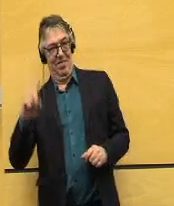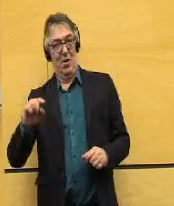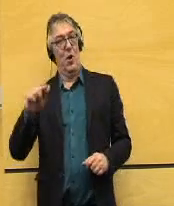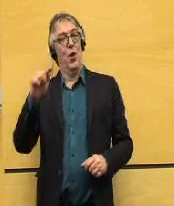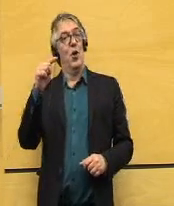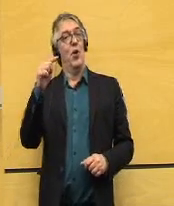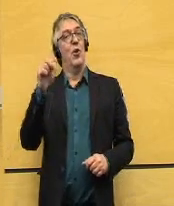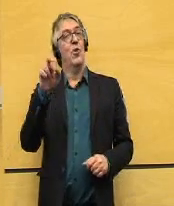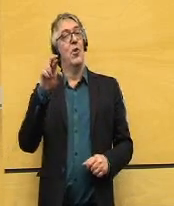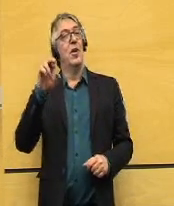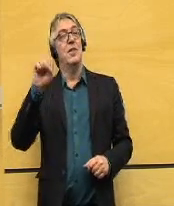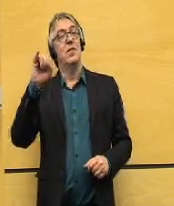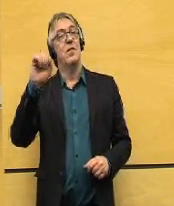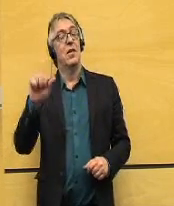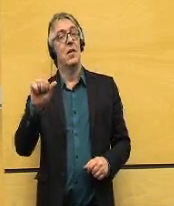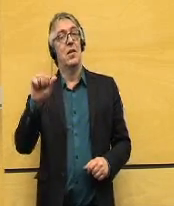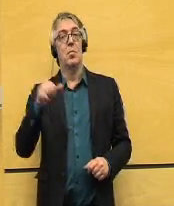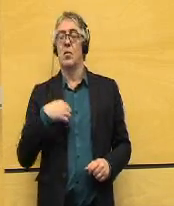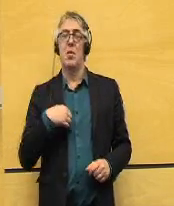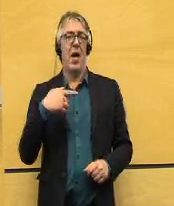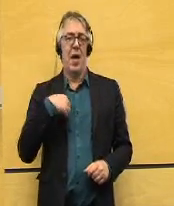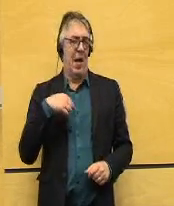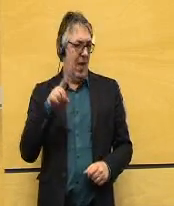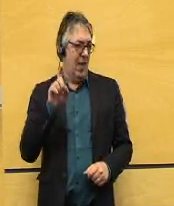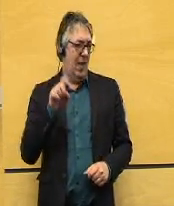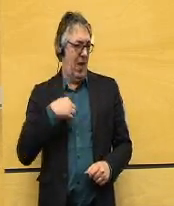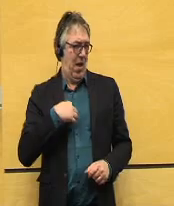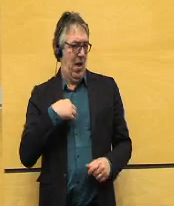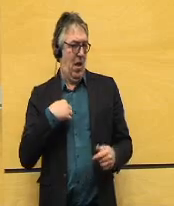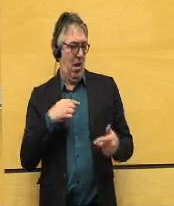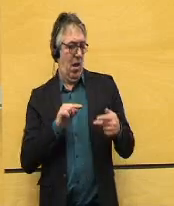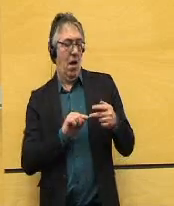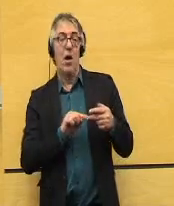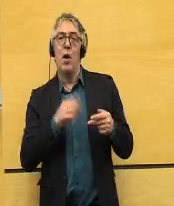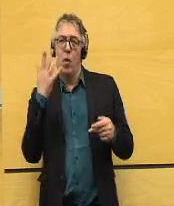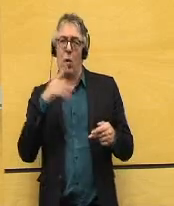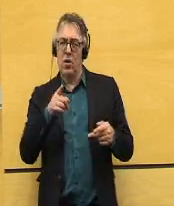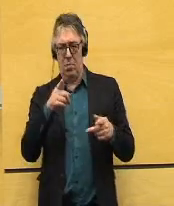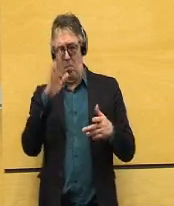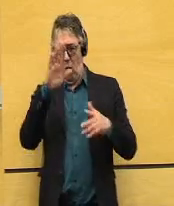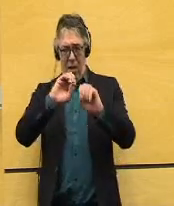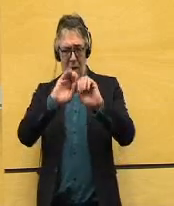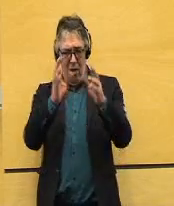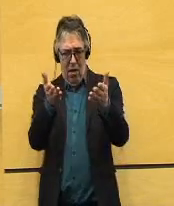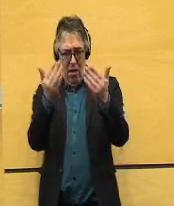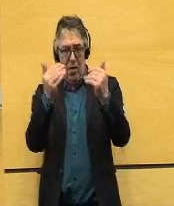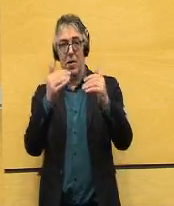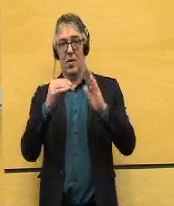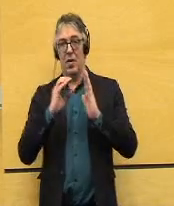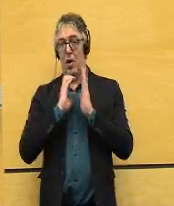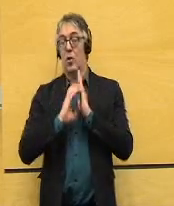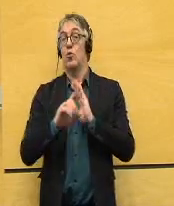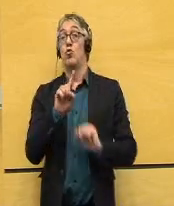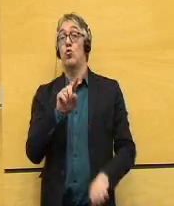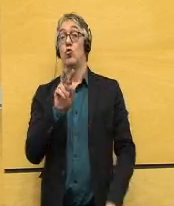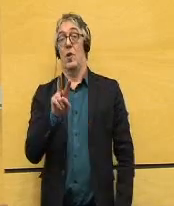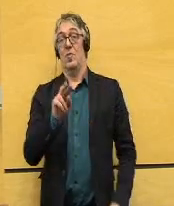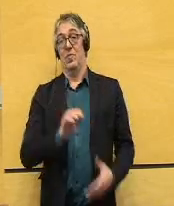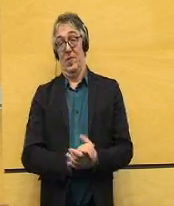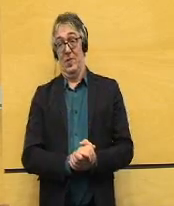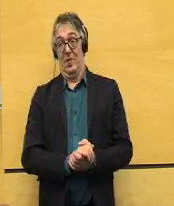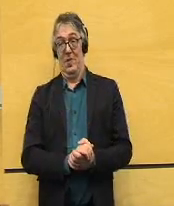Teresa, but I need a bit more clarification on this Article 12, because I'm sure you're aware of